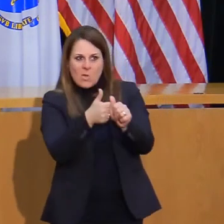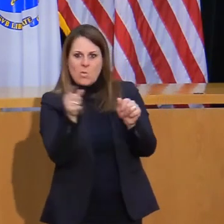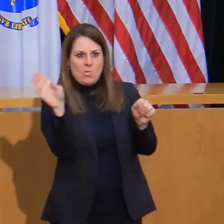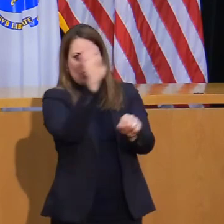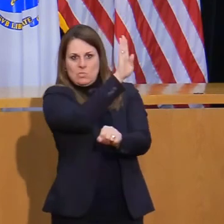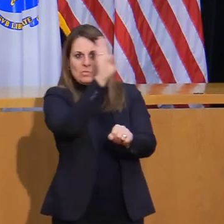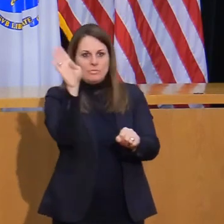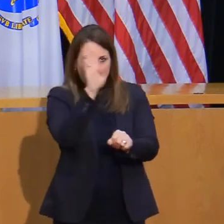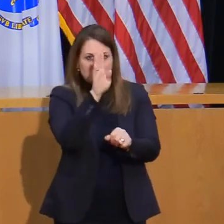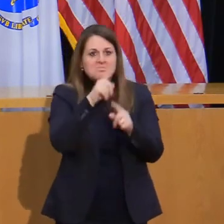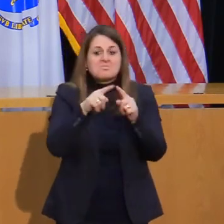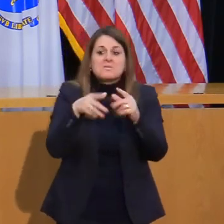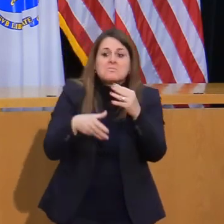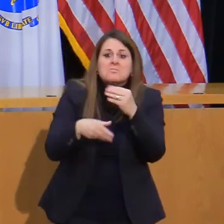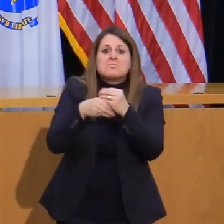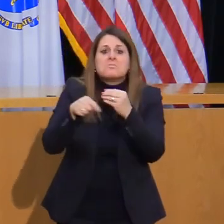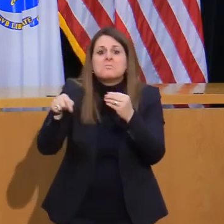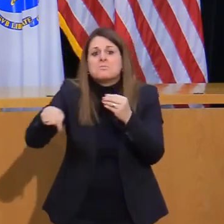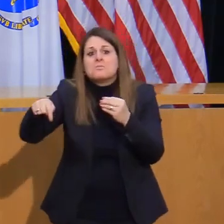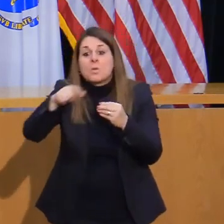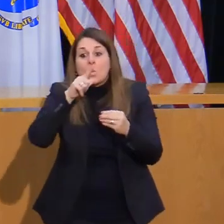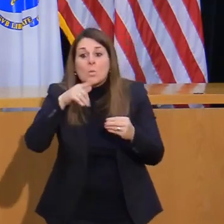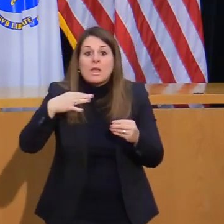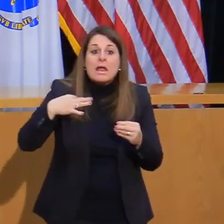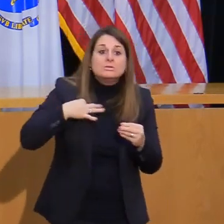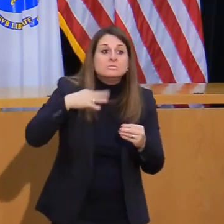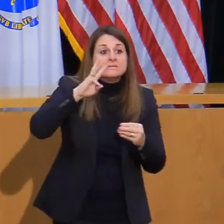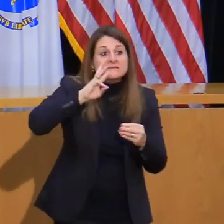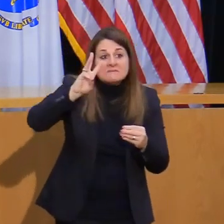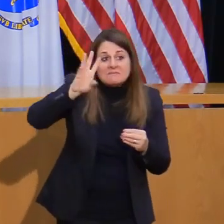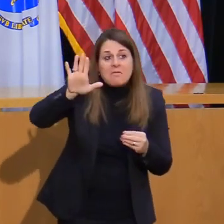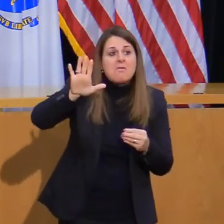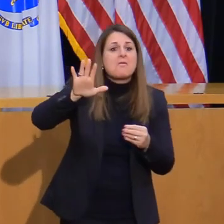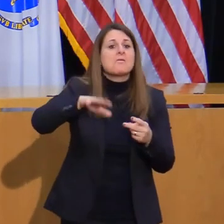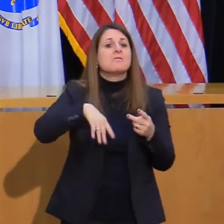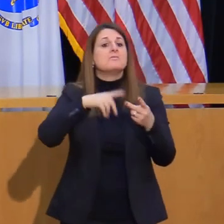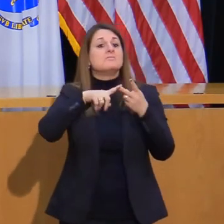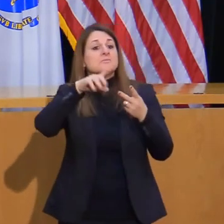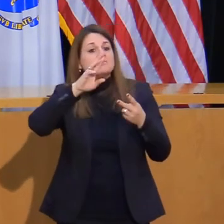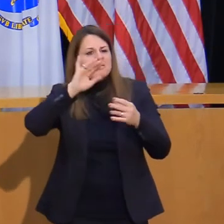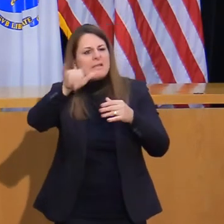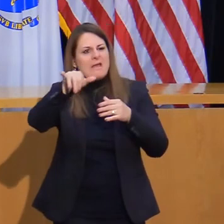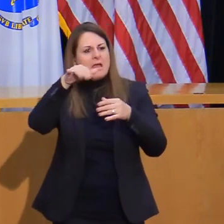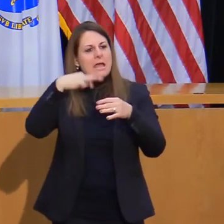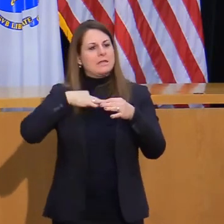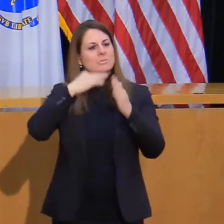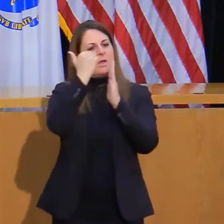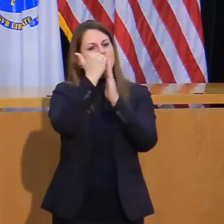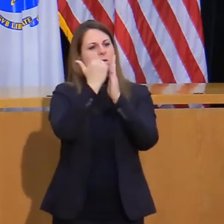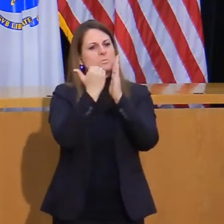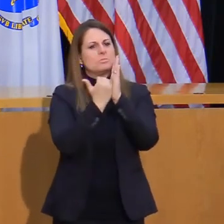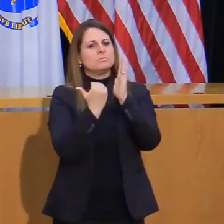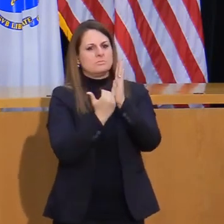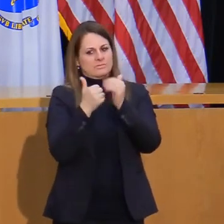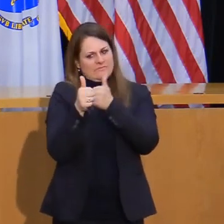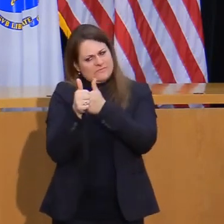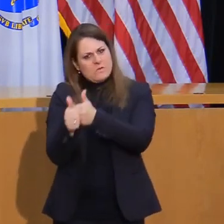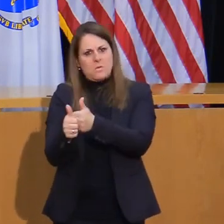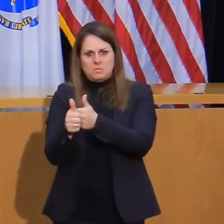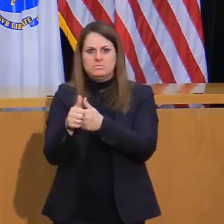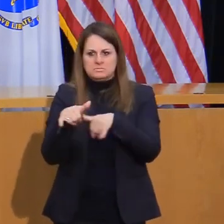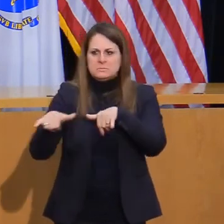about eligibility. And there hasn't been that much of a difference between their rules and ours. The community health